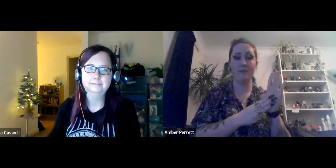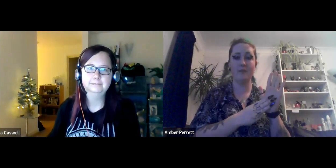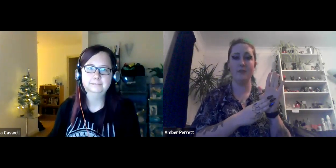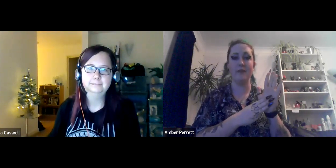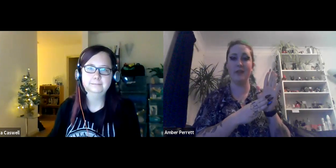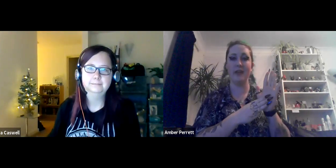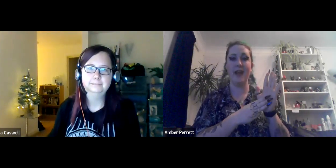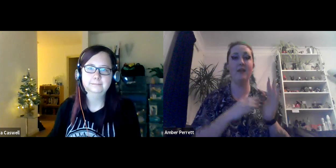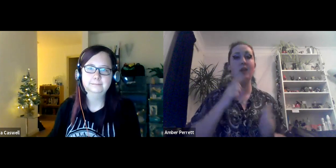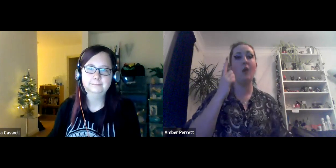so if I do it again.